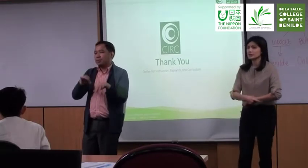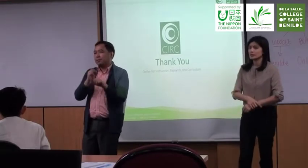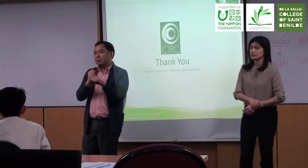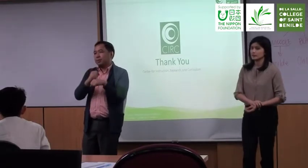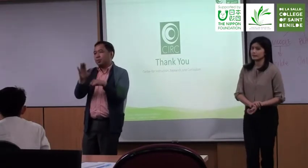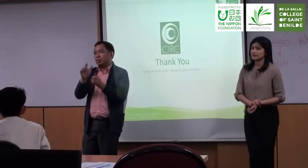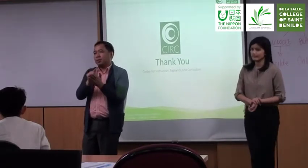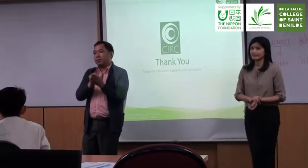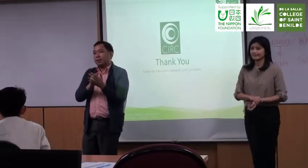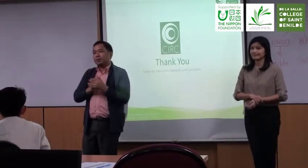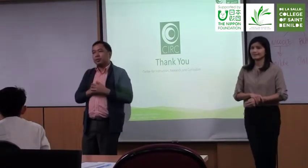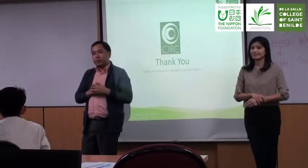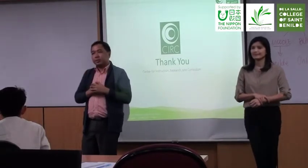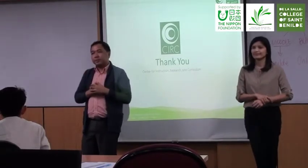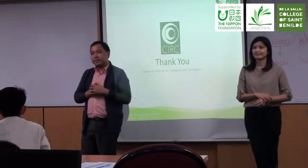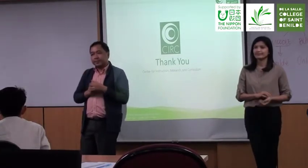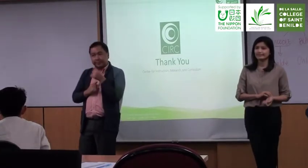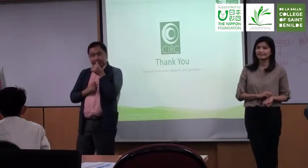lessons.